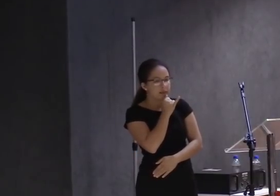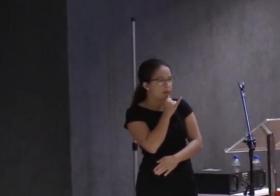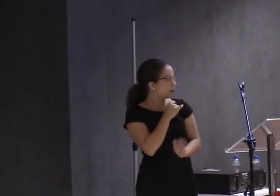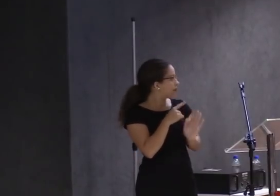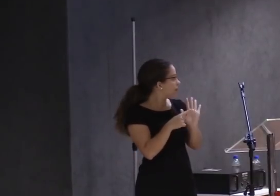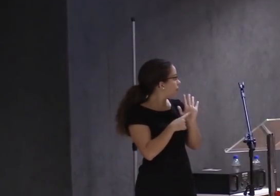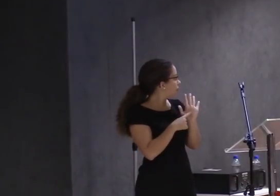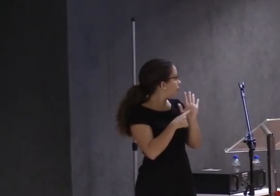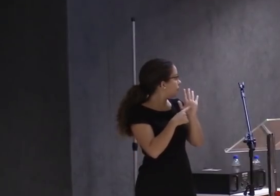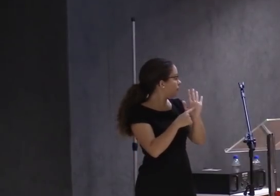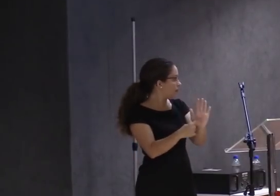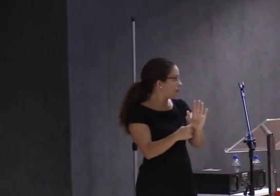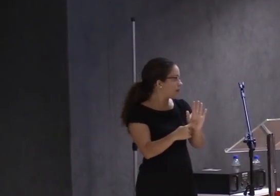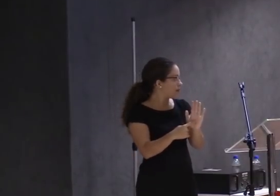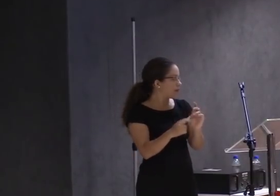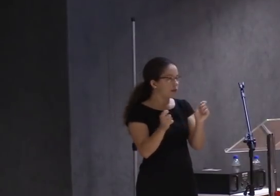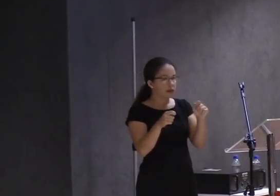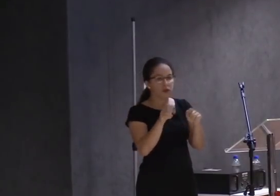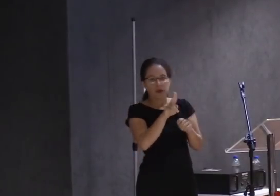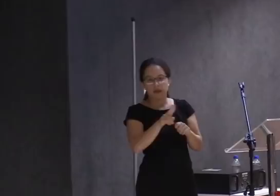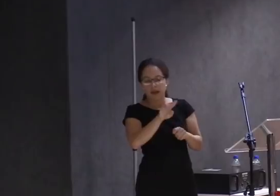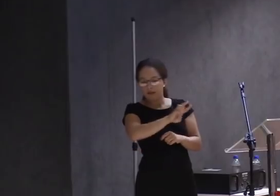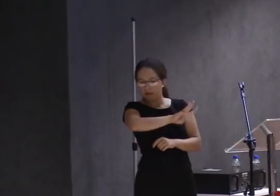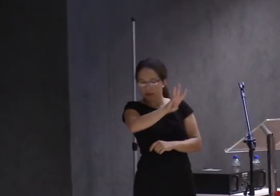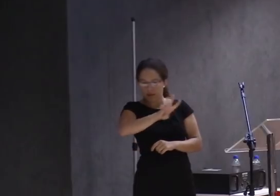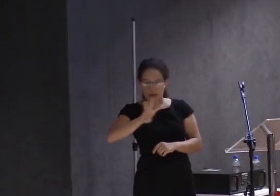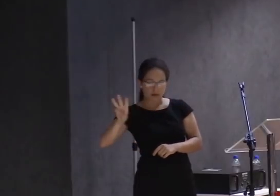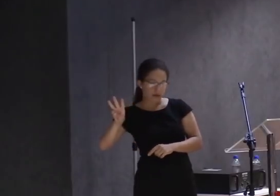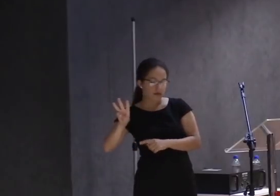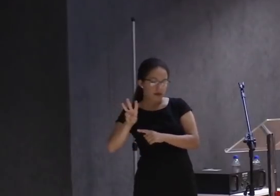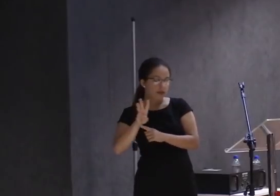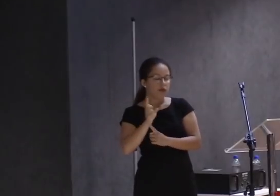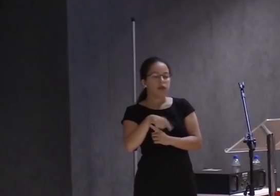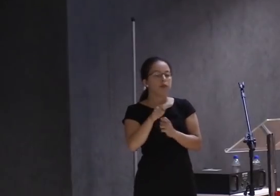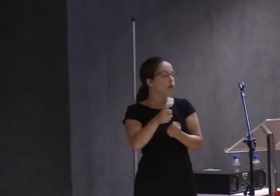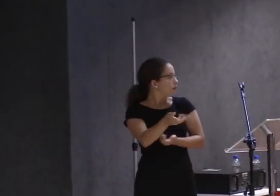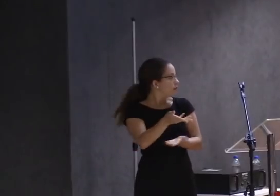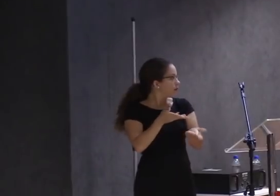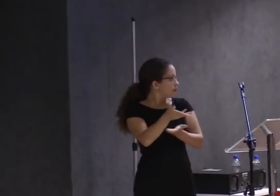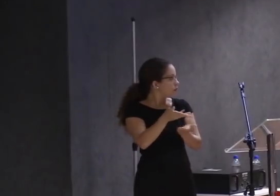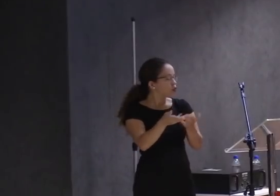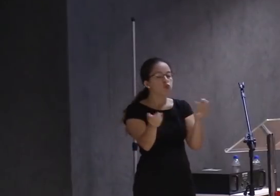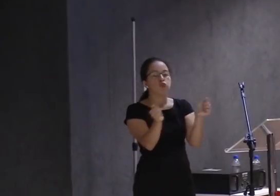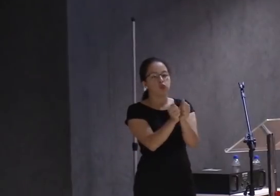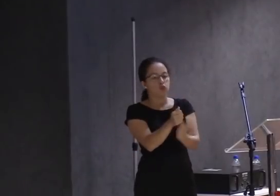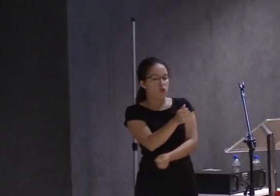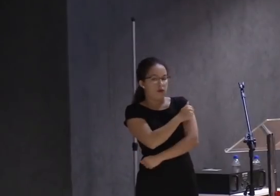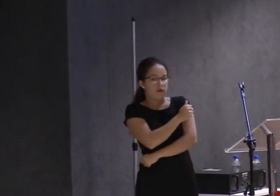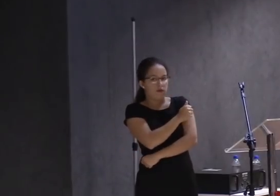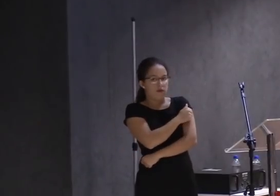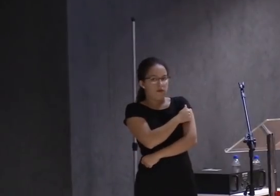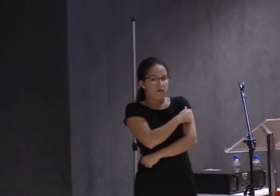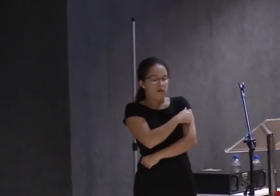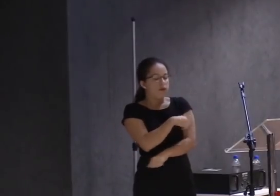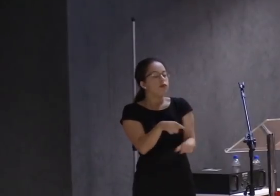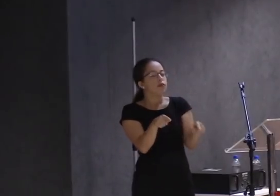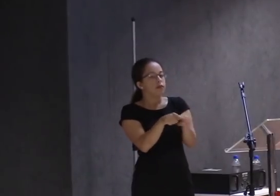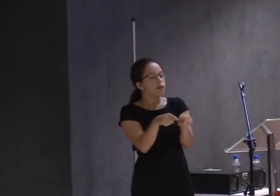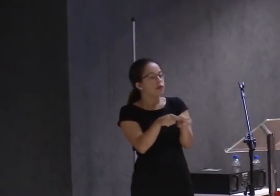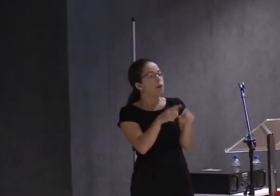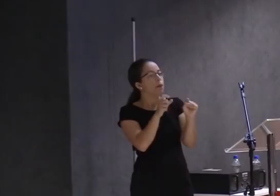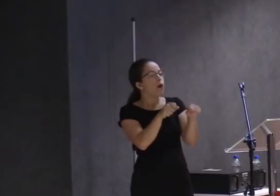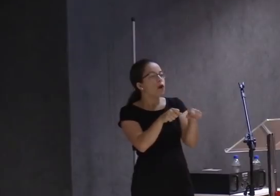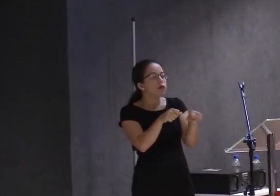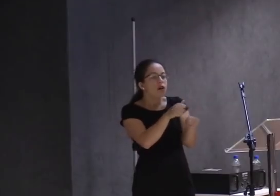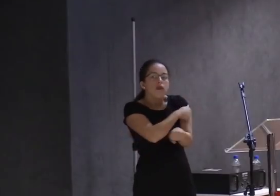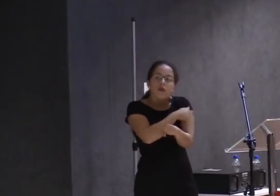gadget que ela pode utilizar, um tipo de site que ela pode utilizar, que vocês podem utilizar na sala de aula com seus alunos e que pode atrair a